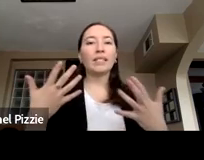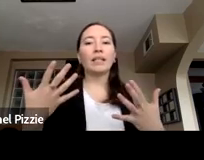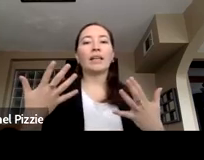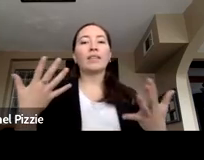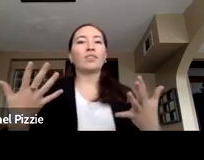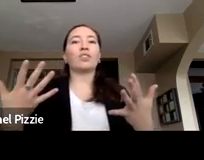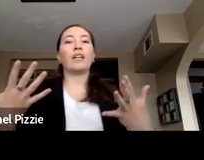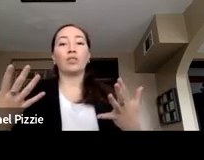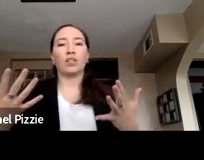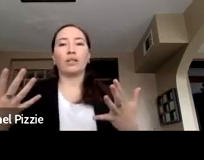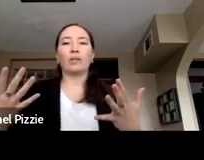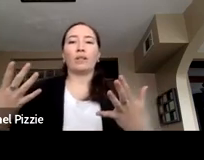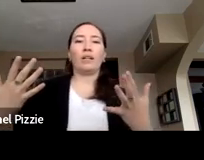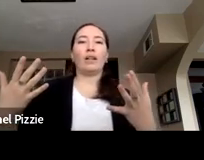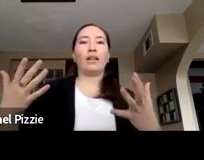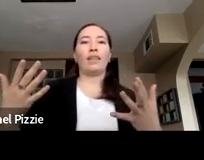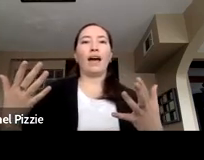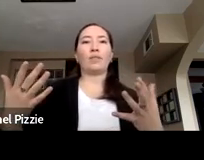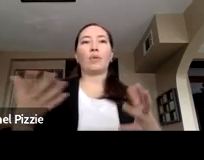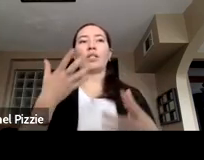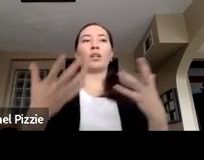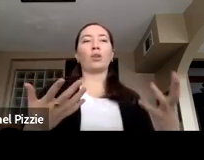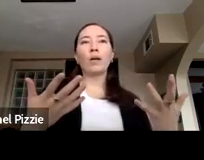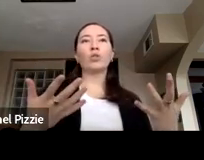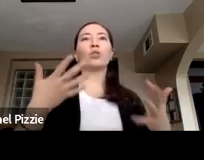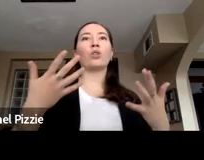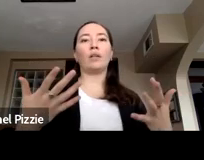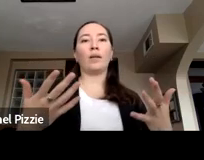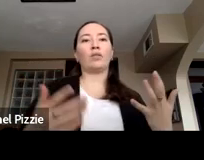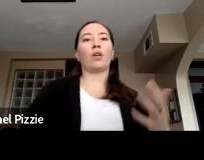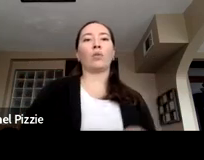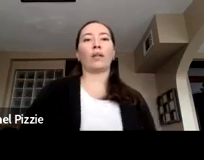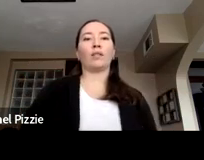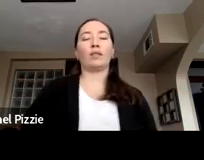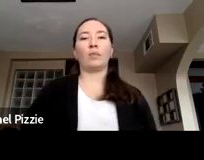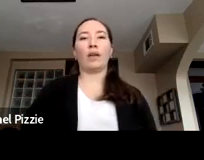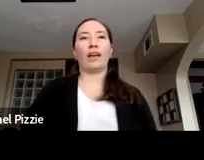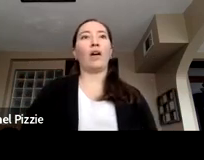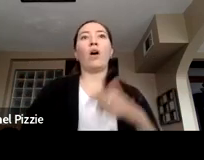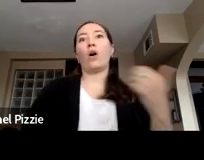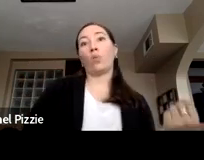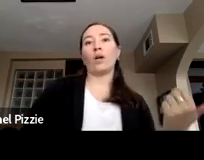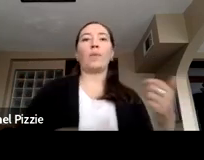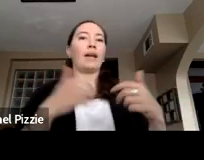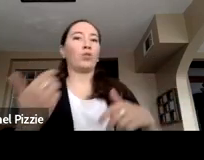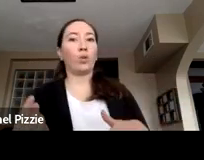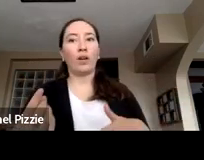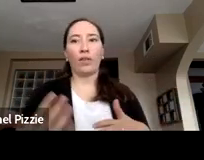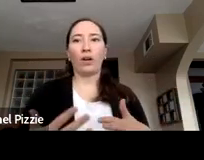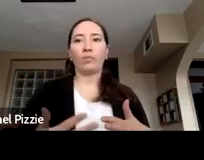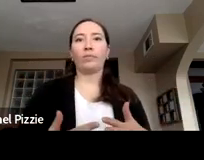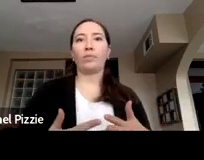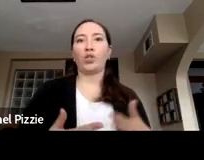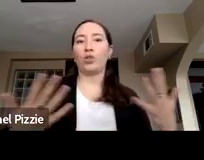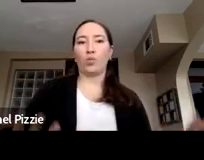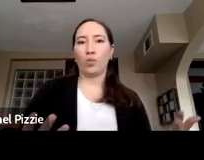And basically, this just tells you that particular questions or elements are going to display on one page or